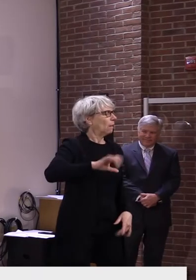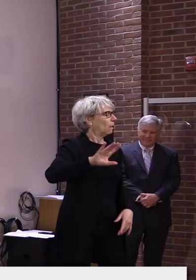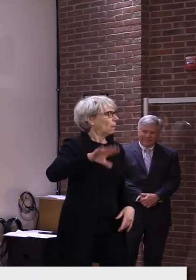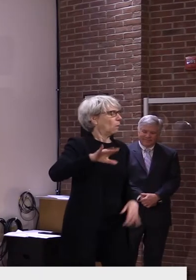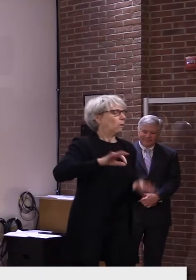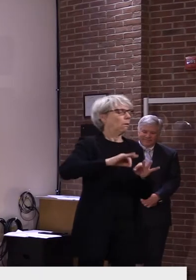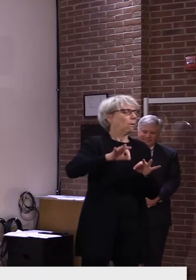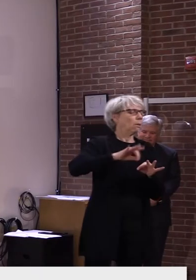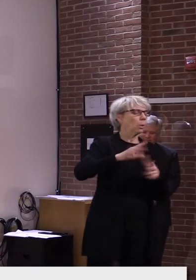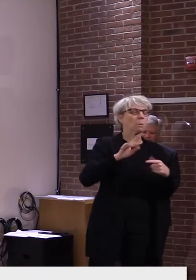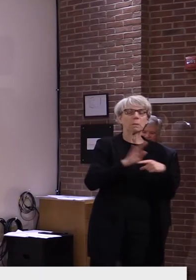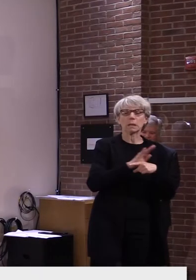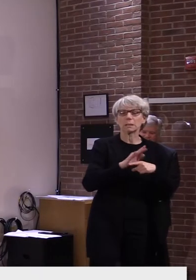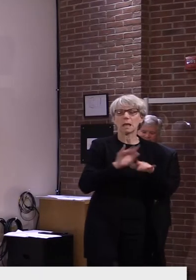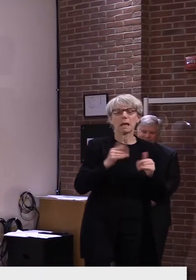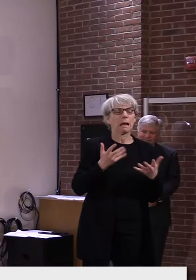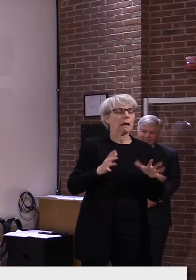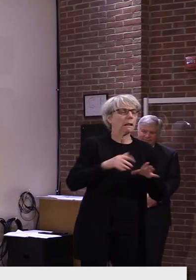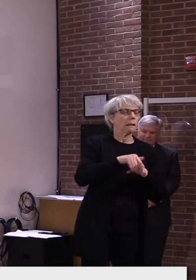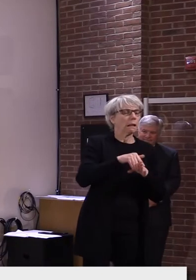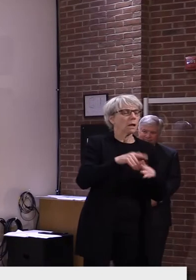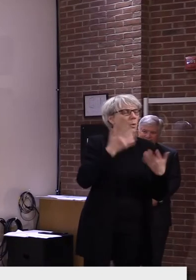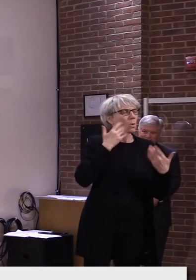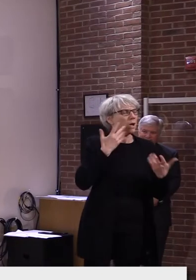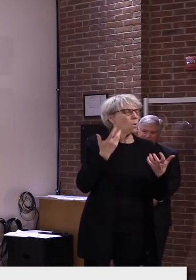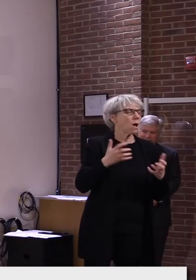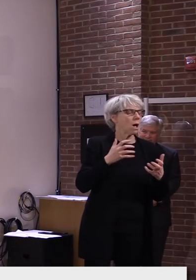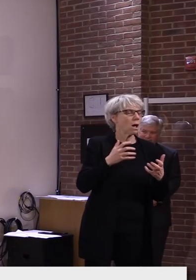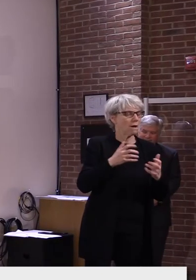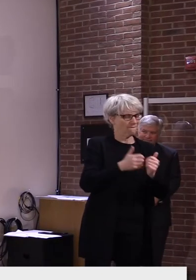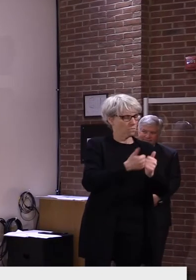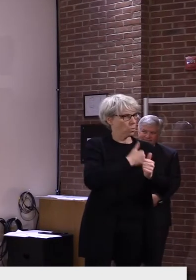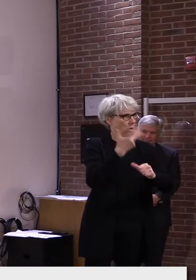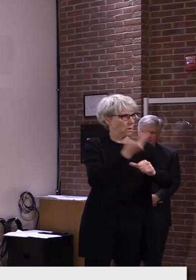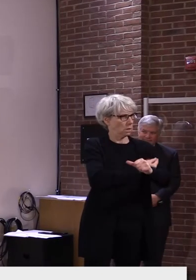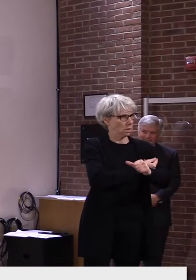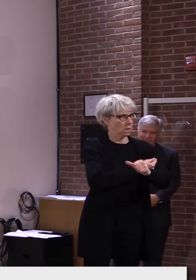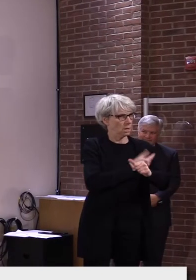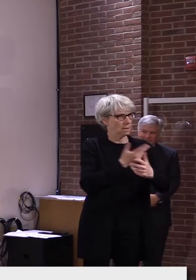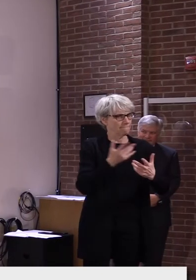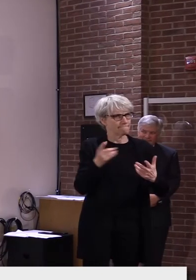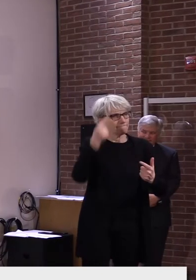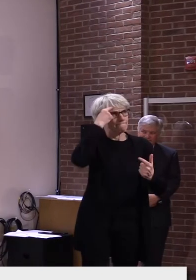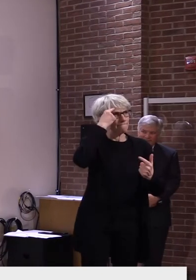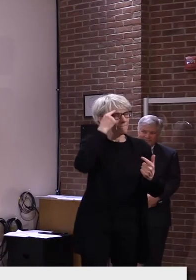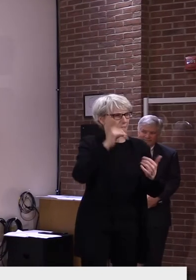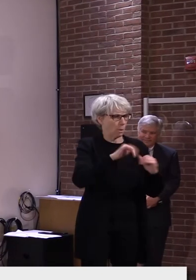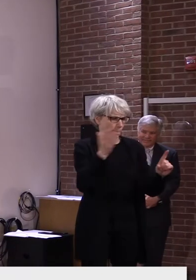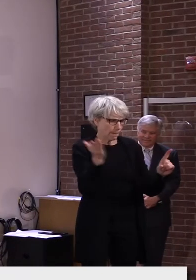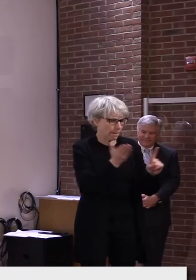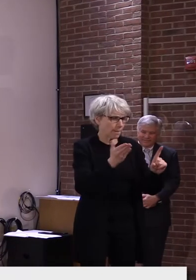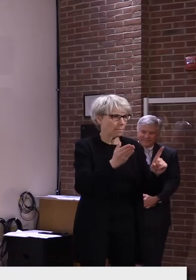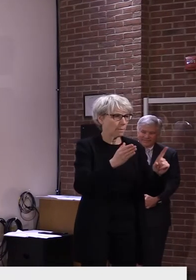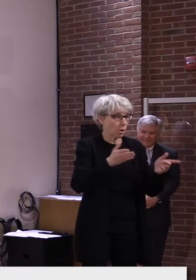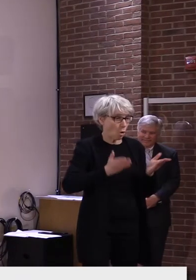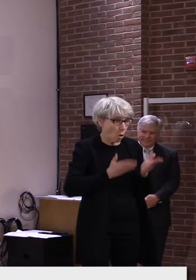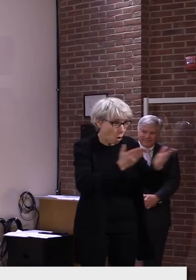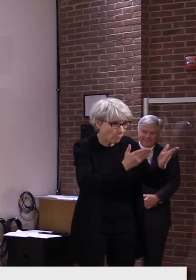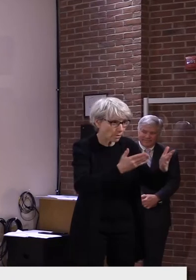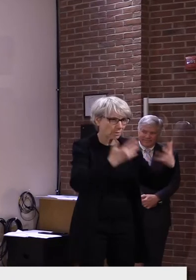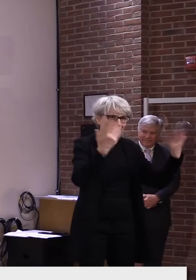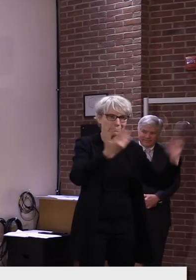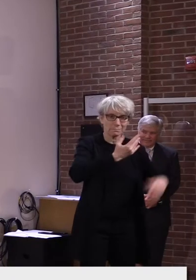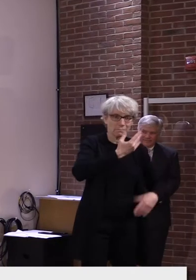weighing on you know, the decision making here? I mean, is that something that's potentially still on the table, especially if as we head into winter months,